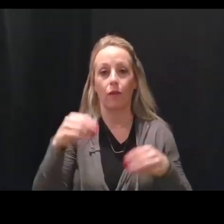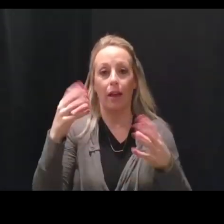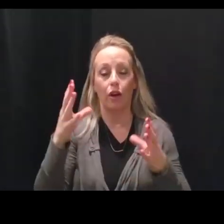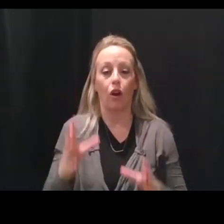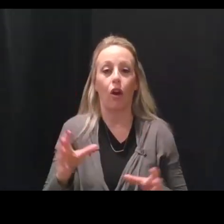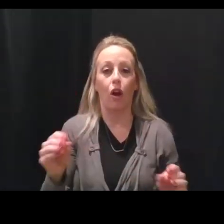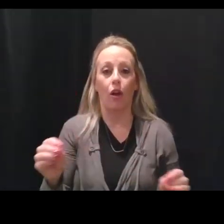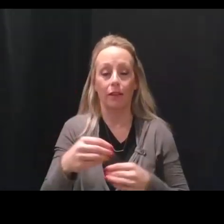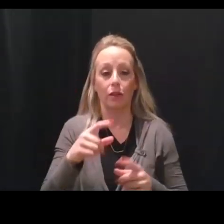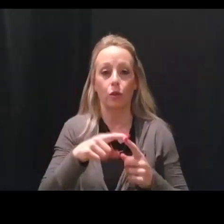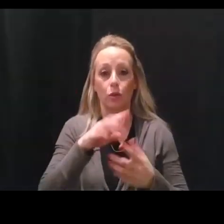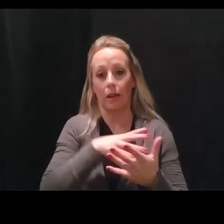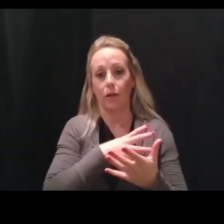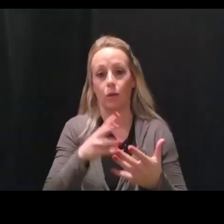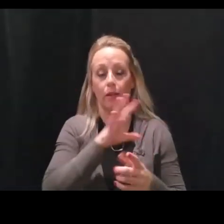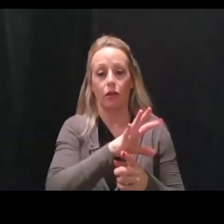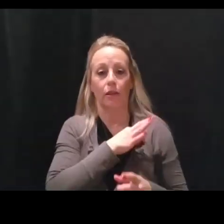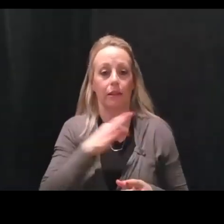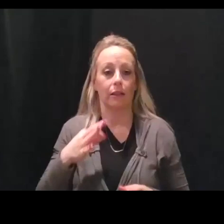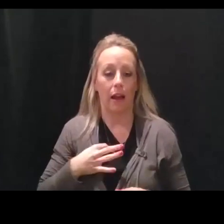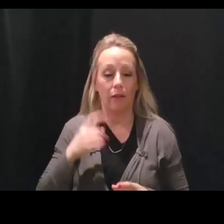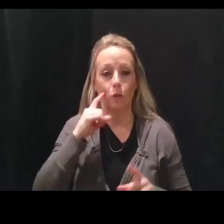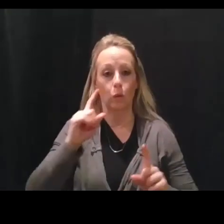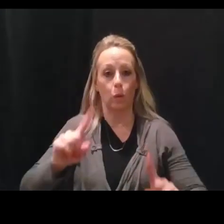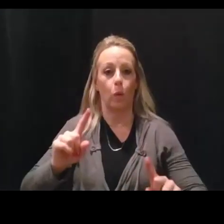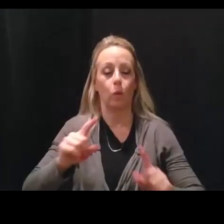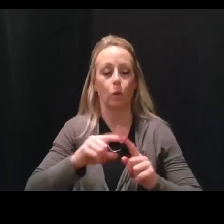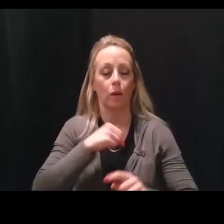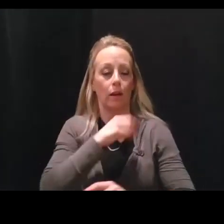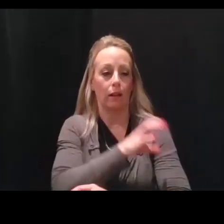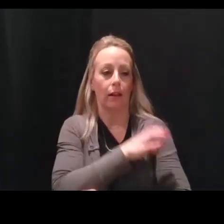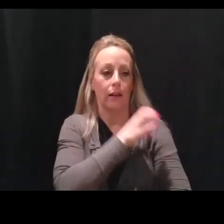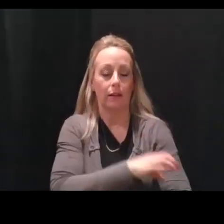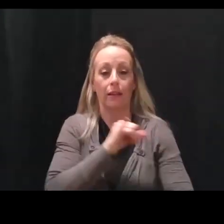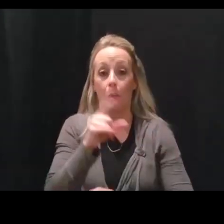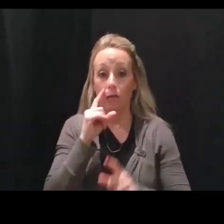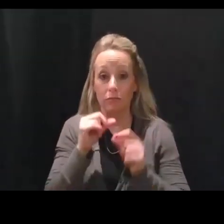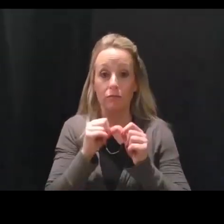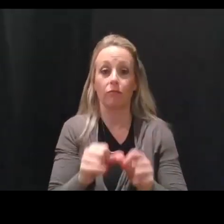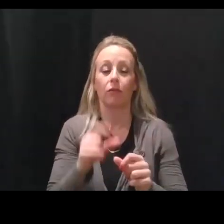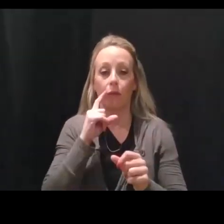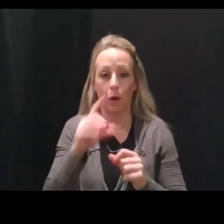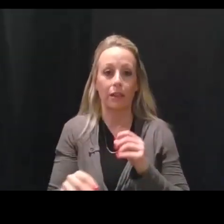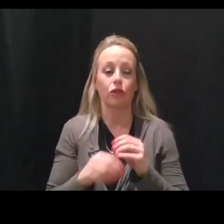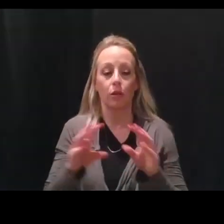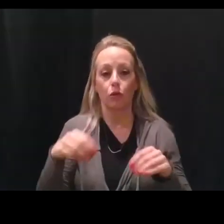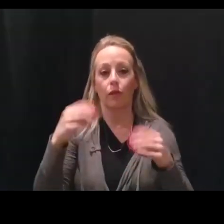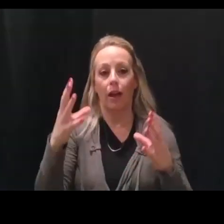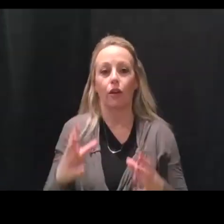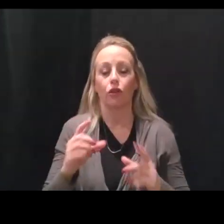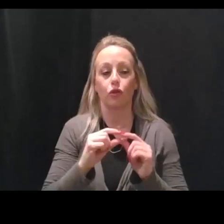their staffs for these clinics. This will continue for additional provider groups as more vaccine becomes